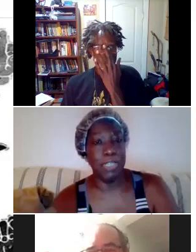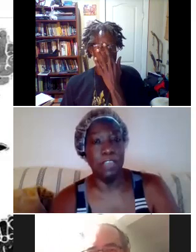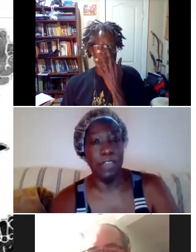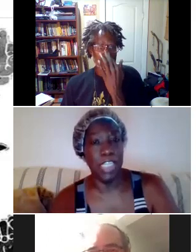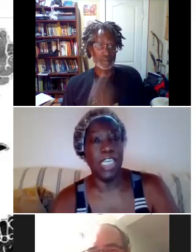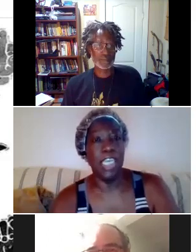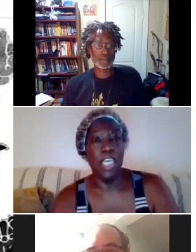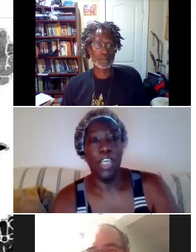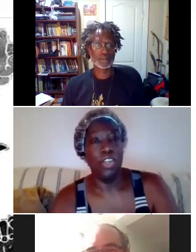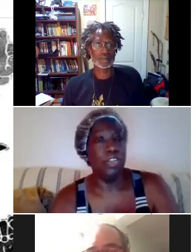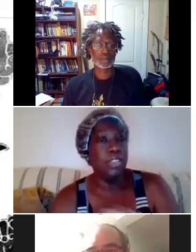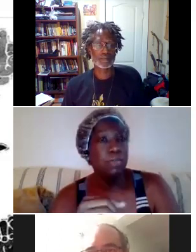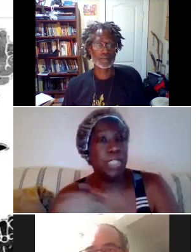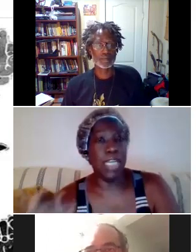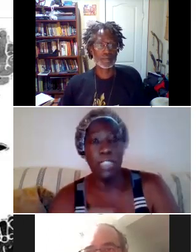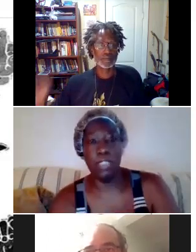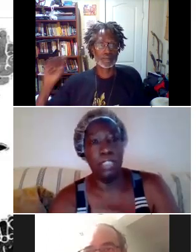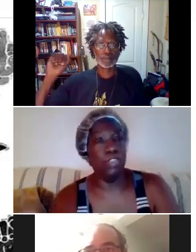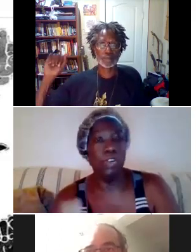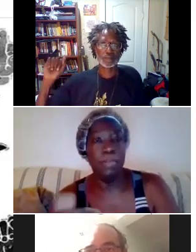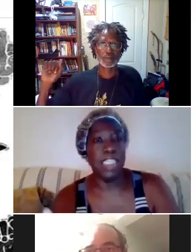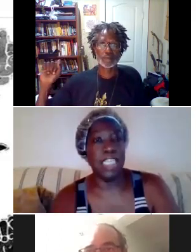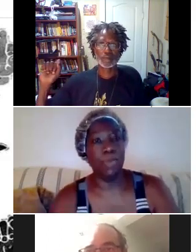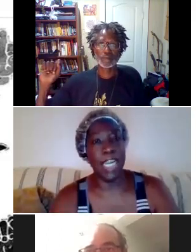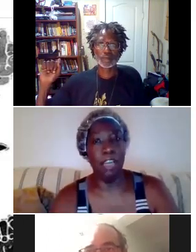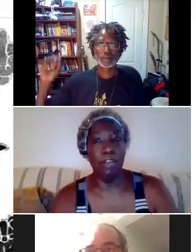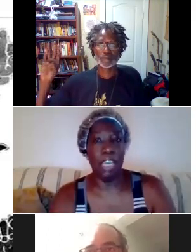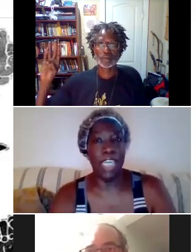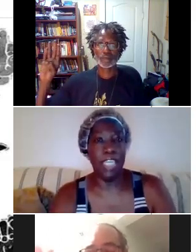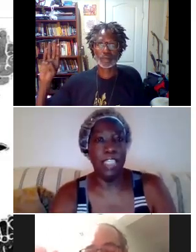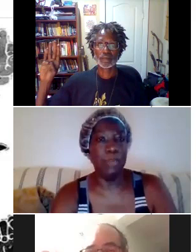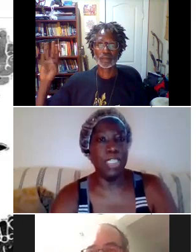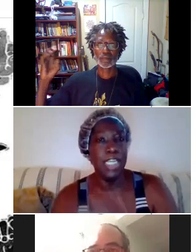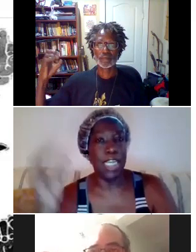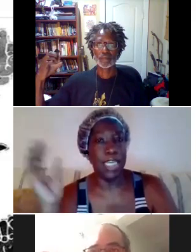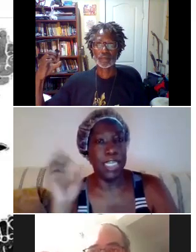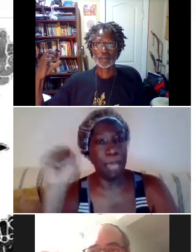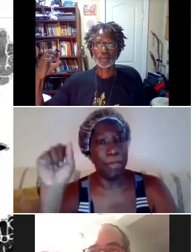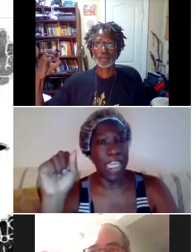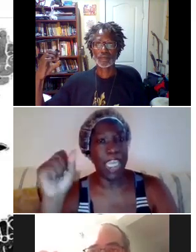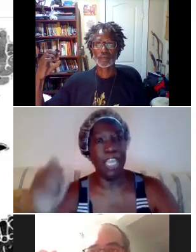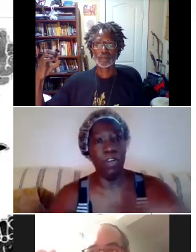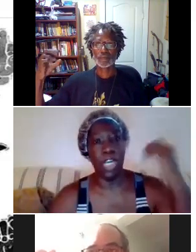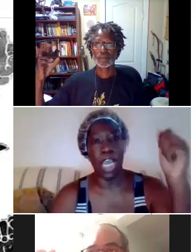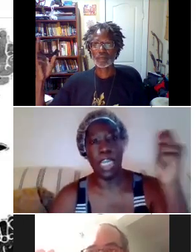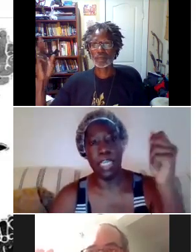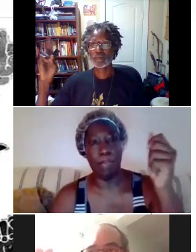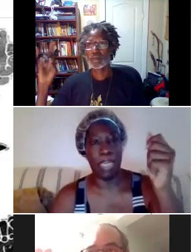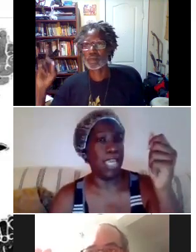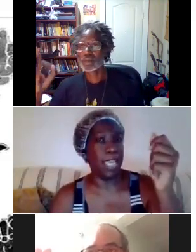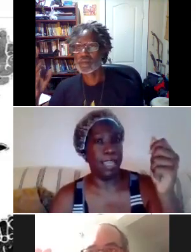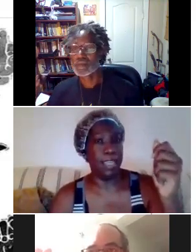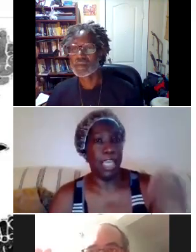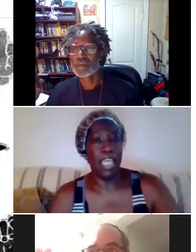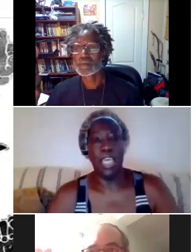A.S.L. specifically, they don't you normally say right hand or left hand. They will say dominant hand or